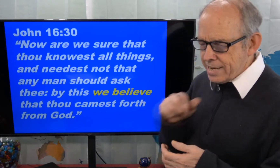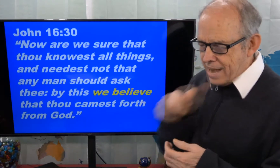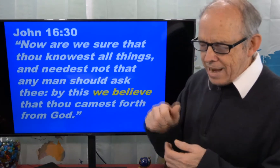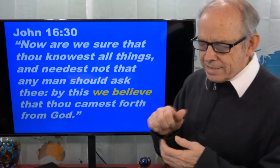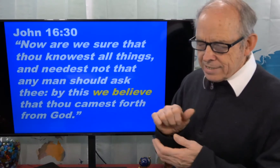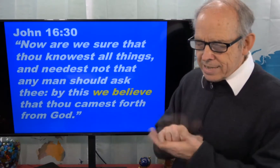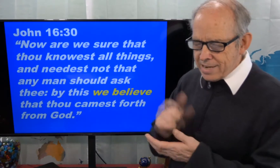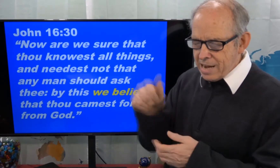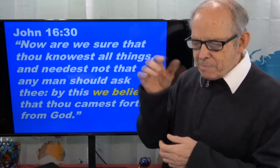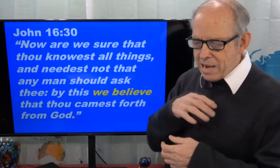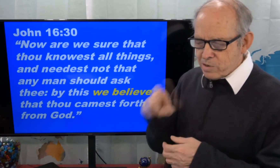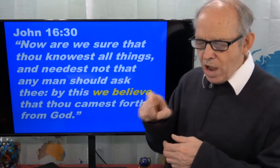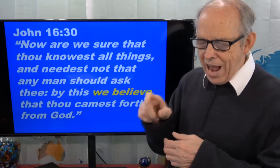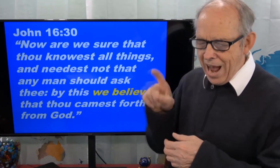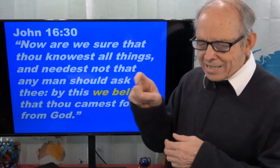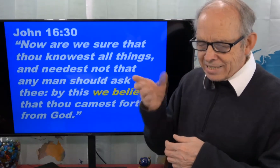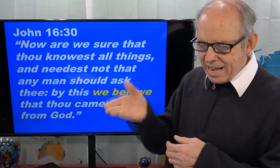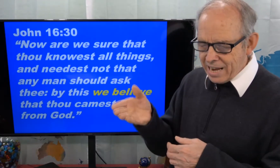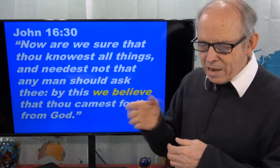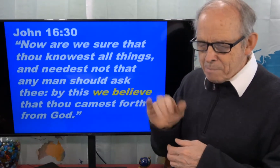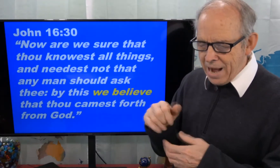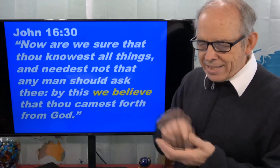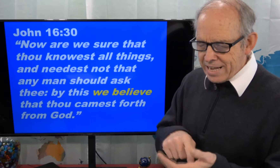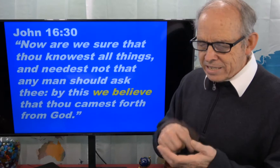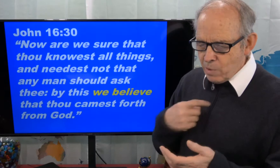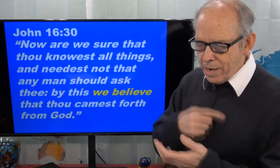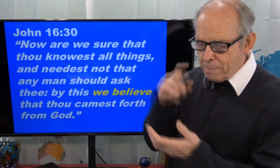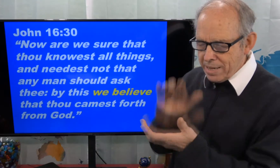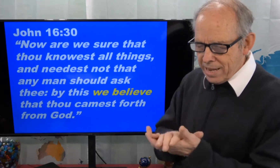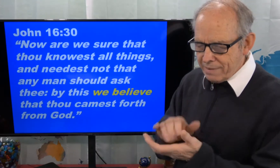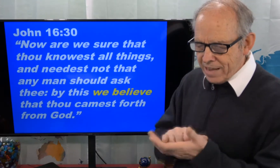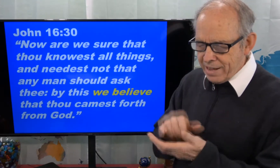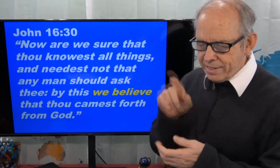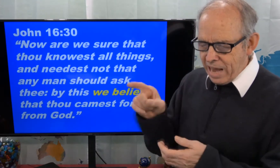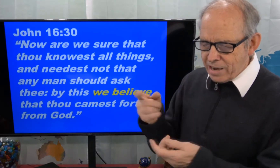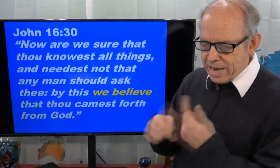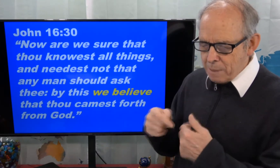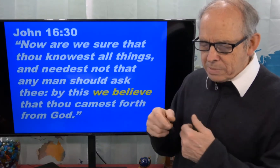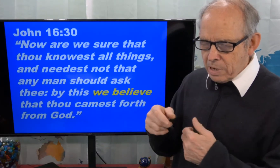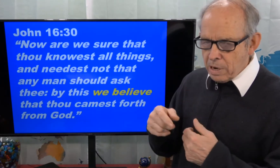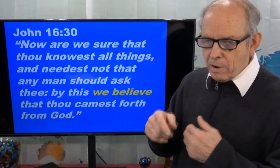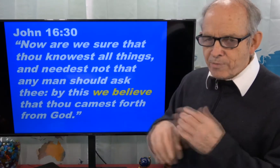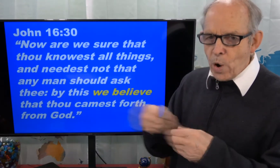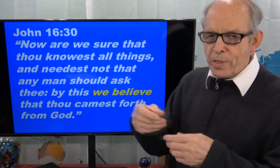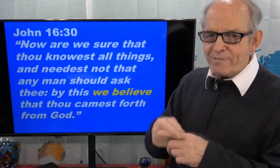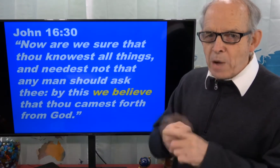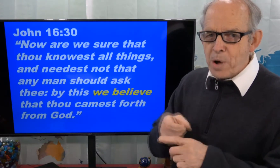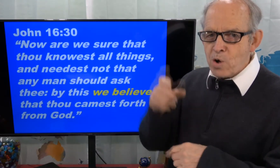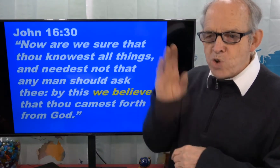not, that any man should ask thee? By this we believe that thou came forth from